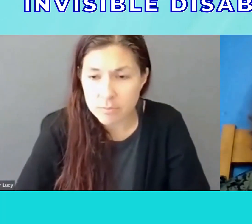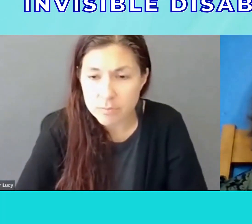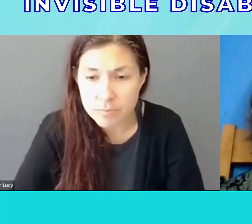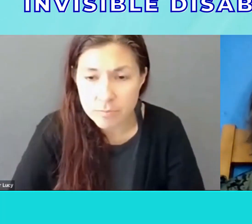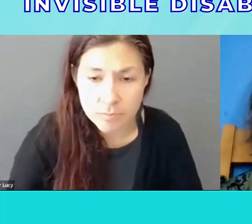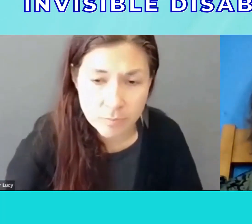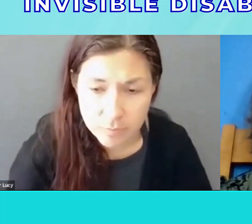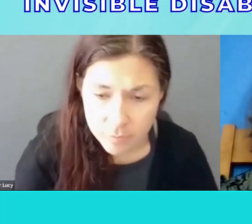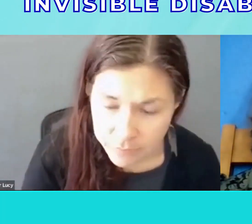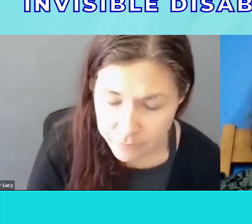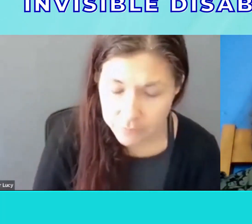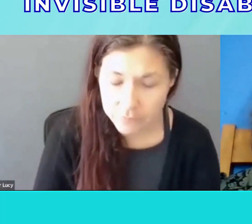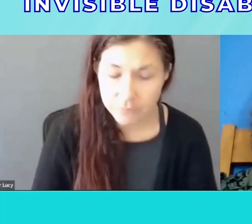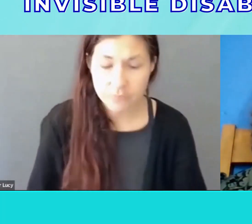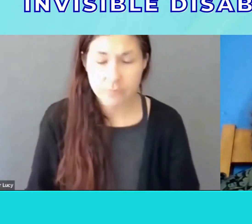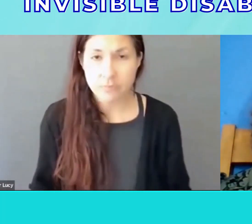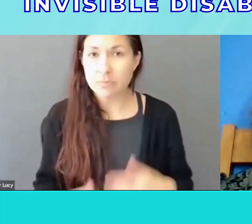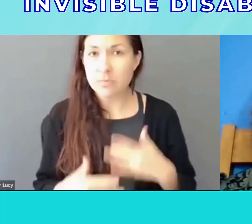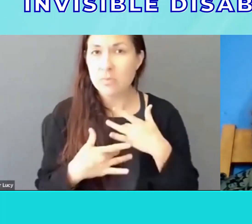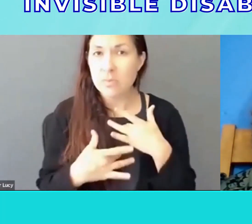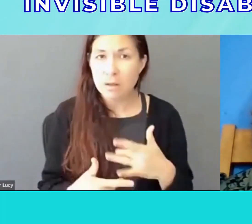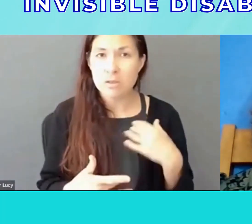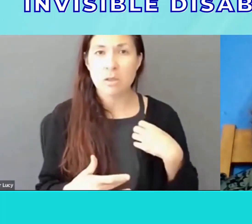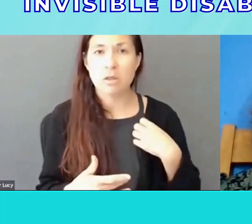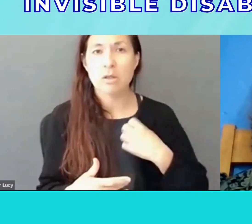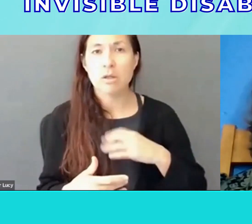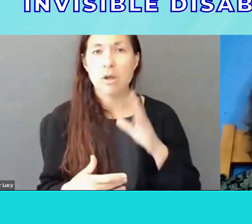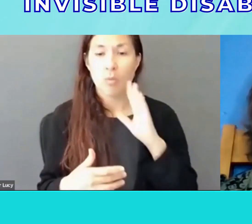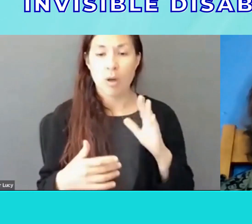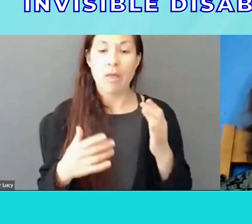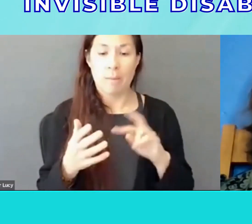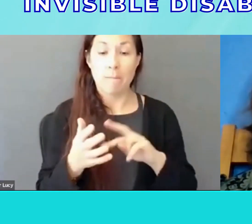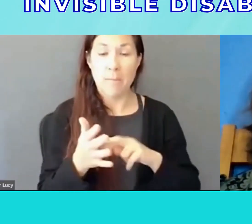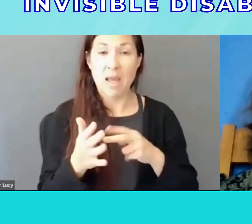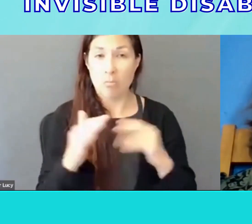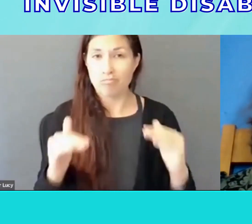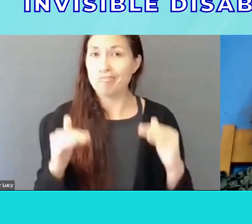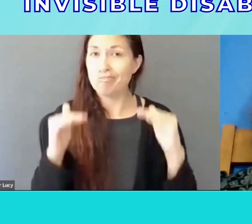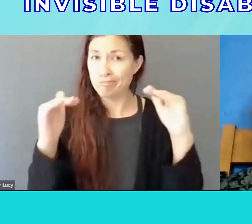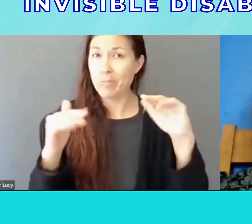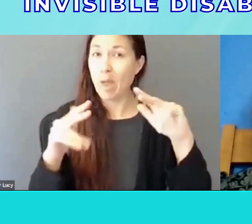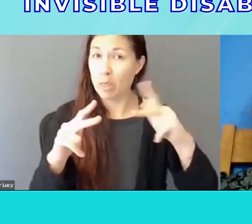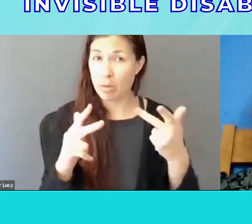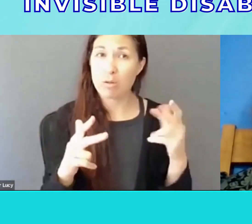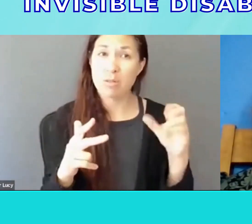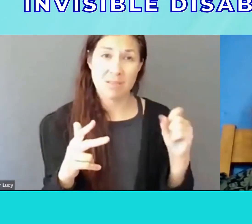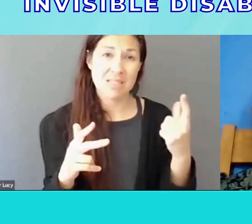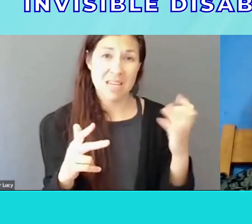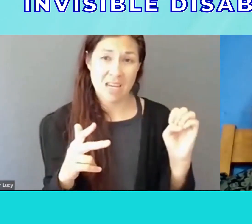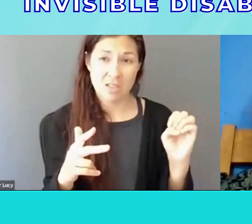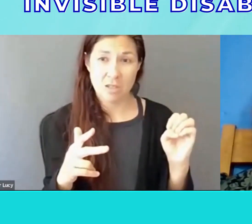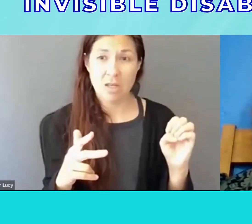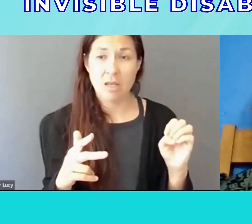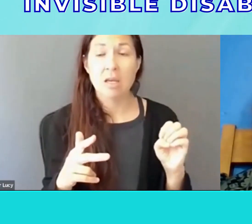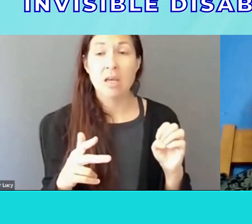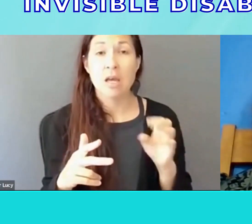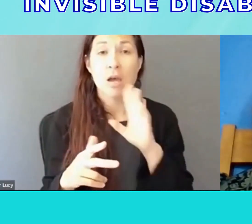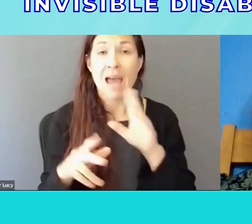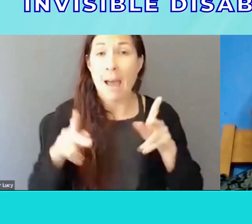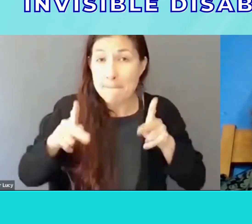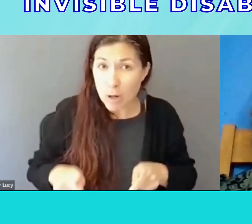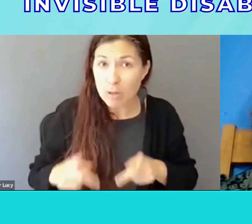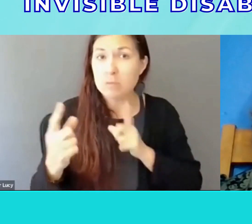just wanted to be horizontal, and I'd even like lie down on the grass for a while. And some people actually will faint and pass out